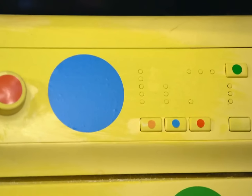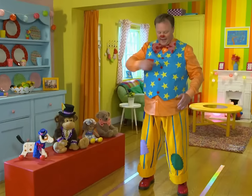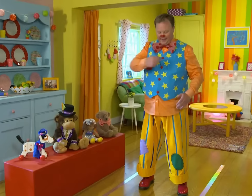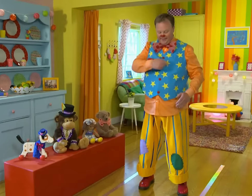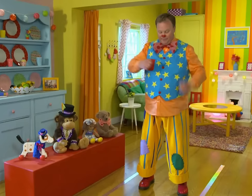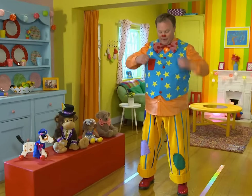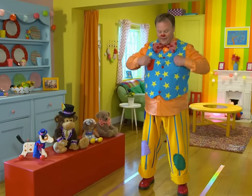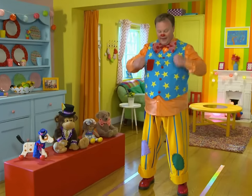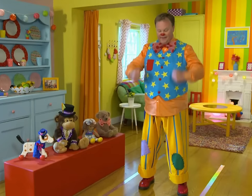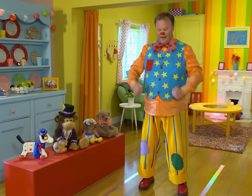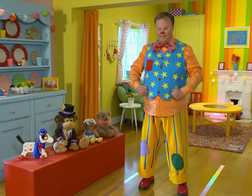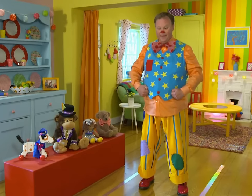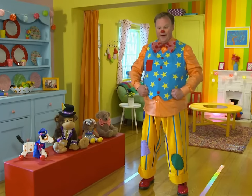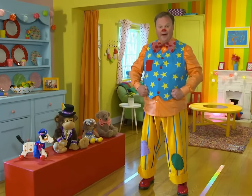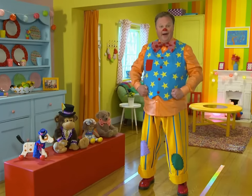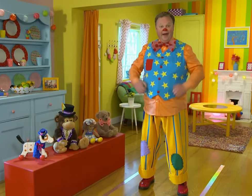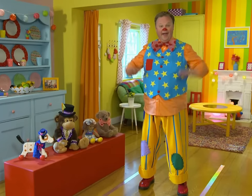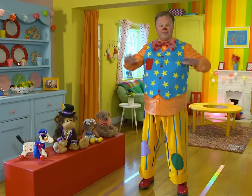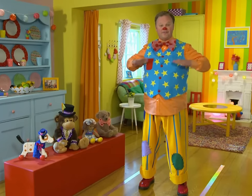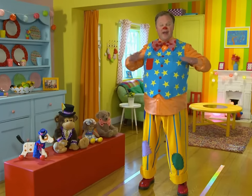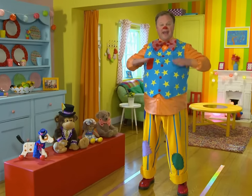My spotty jumper is ready!